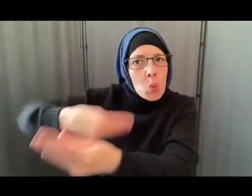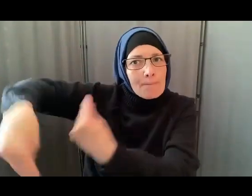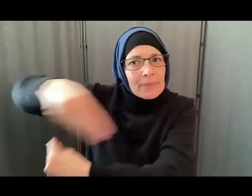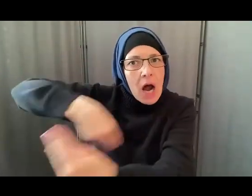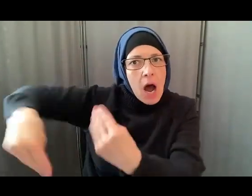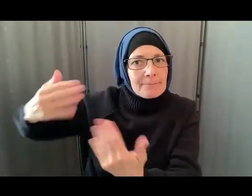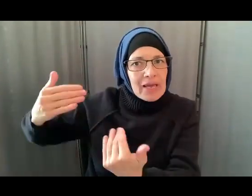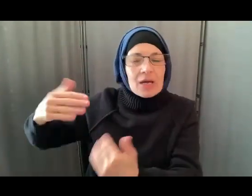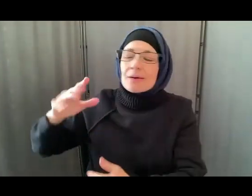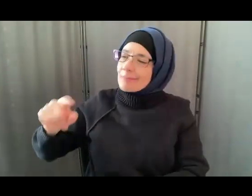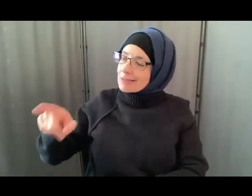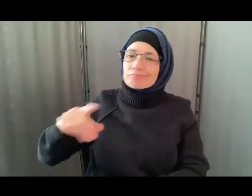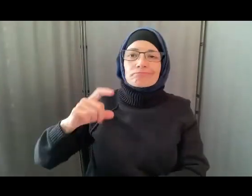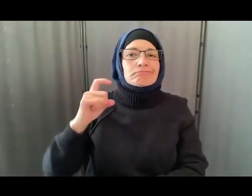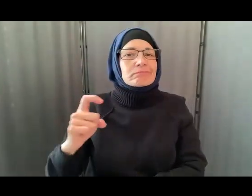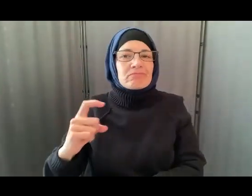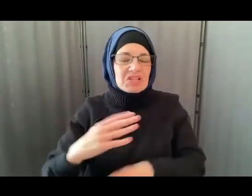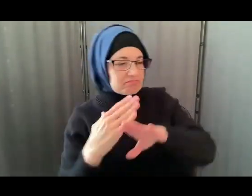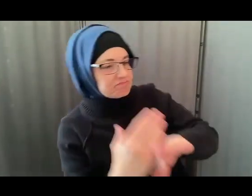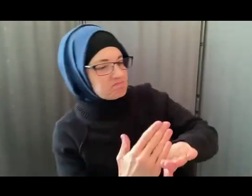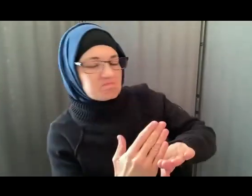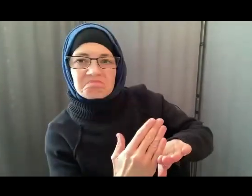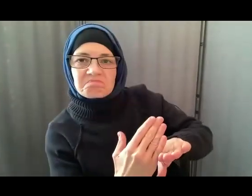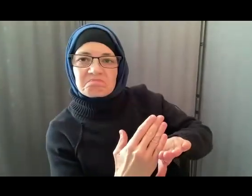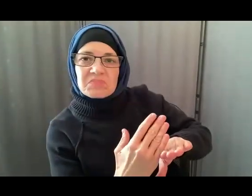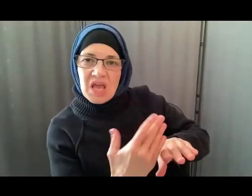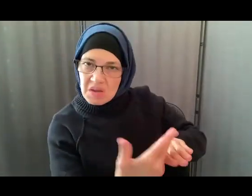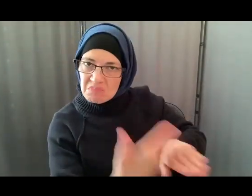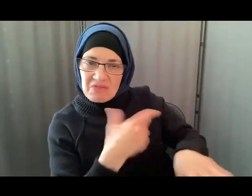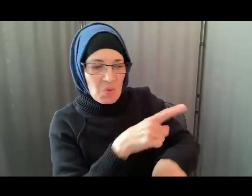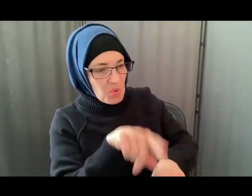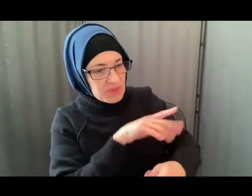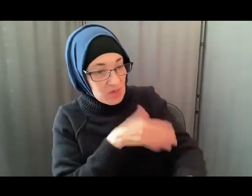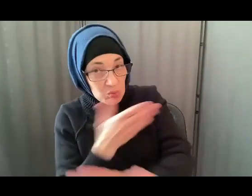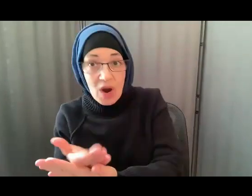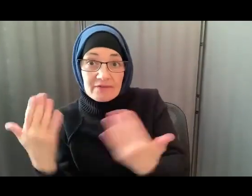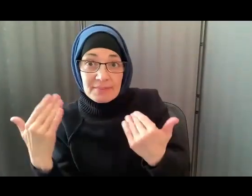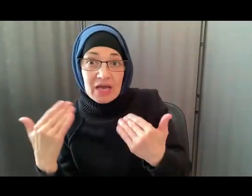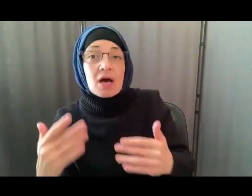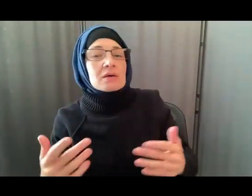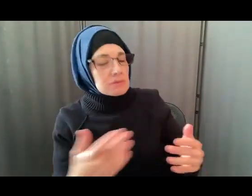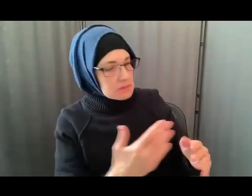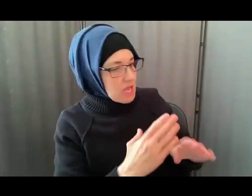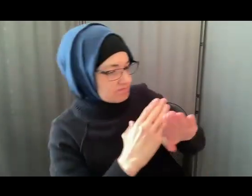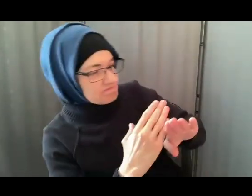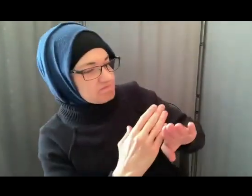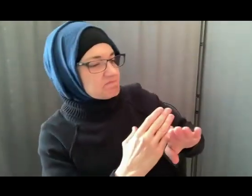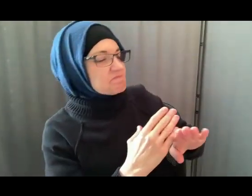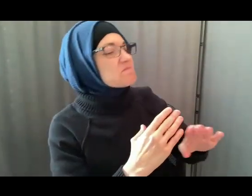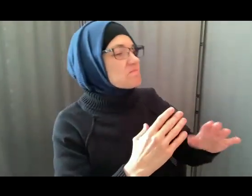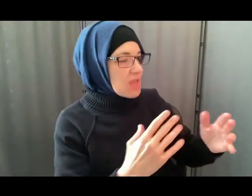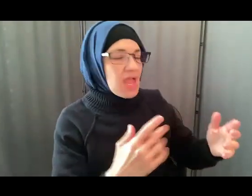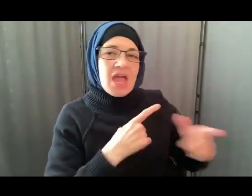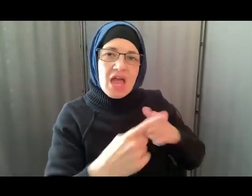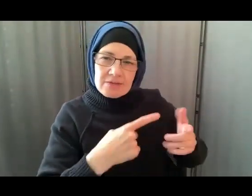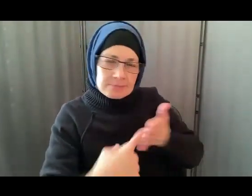them at the outskirts of Mecca. And they had a truce between the two of sides. And they told